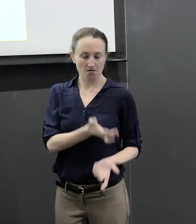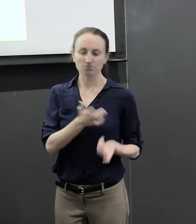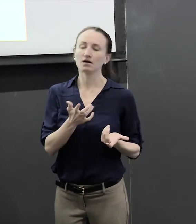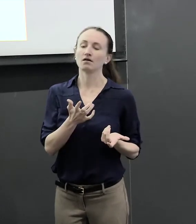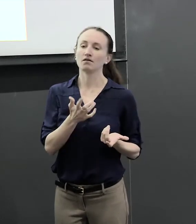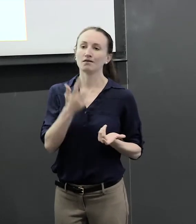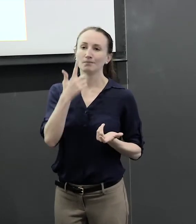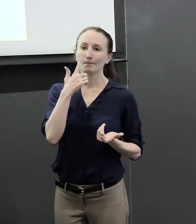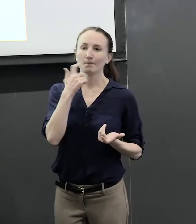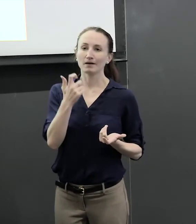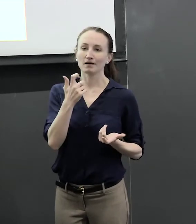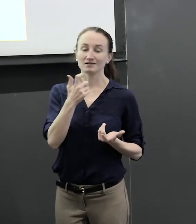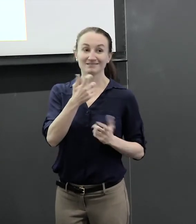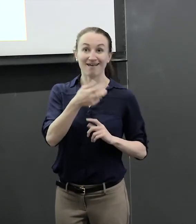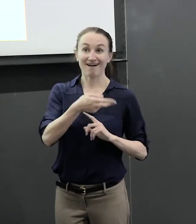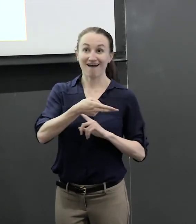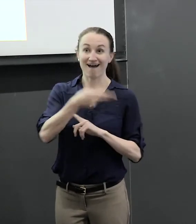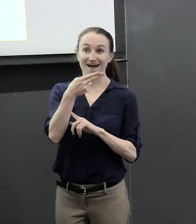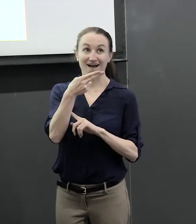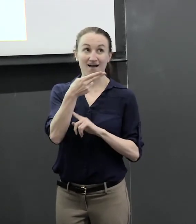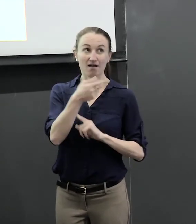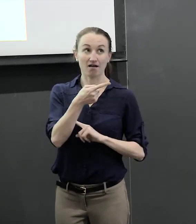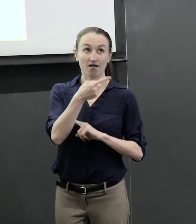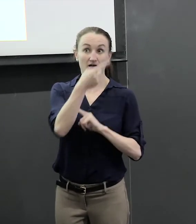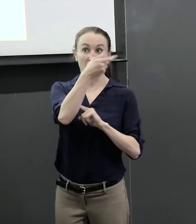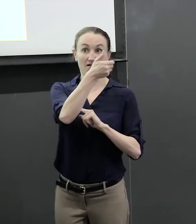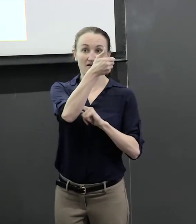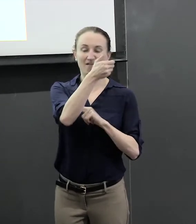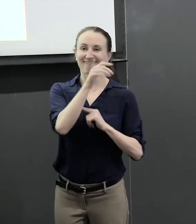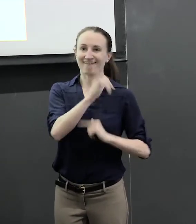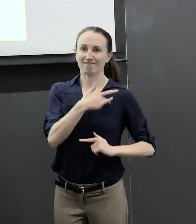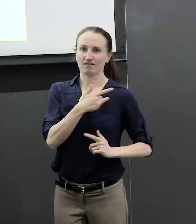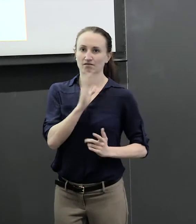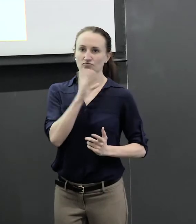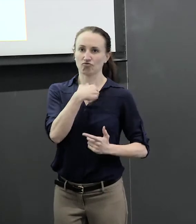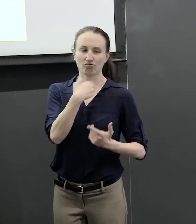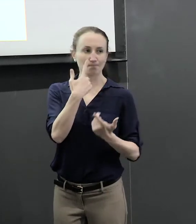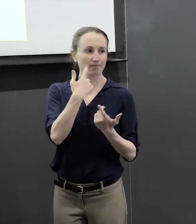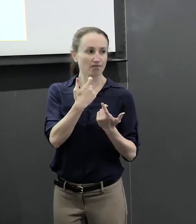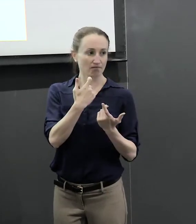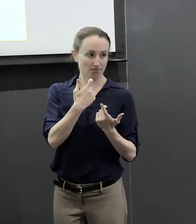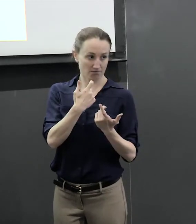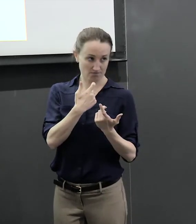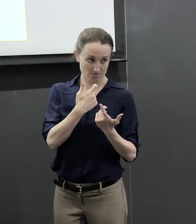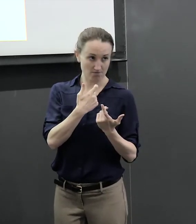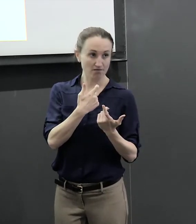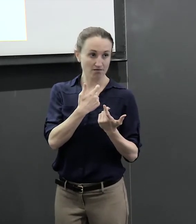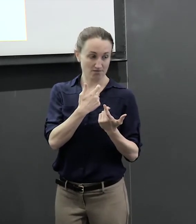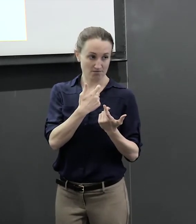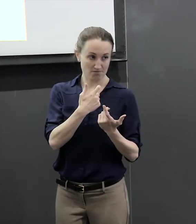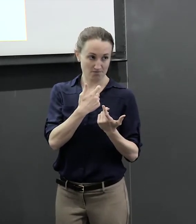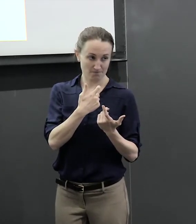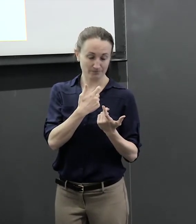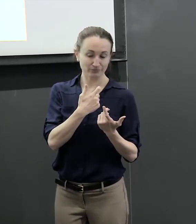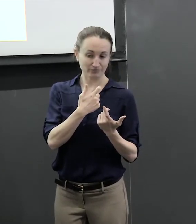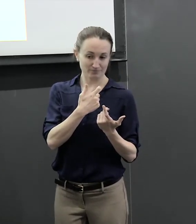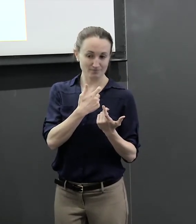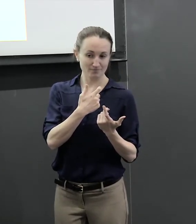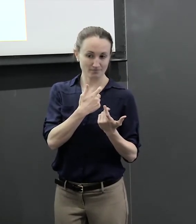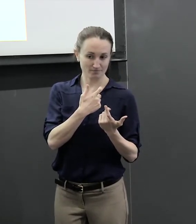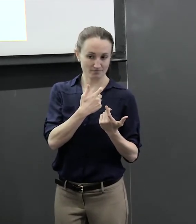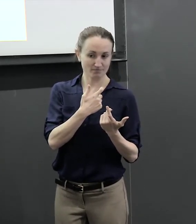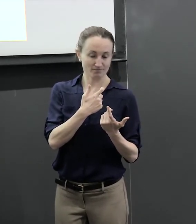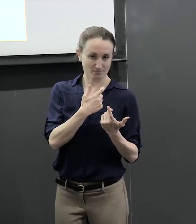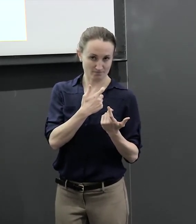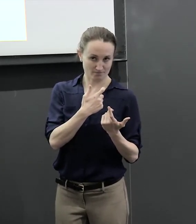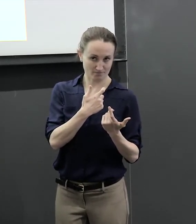the high feature specifications of the first reflexive pronoun in